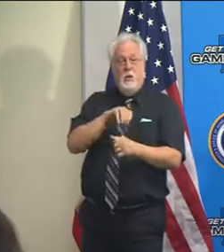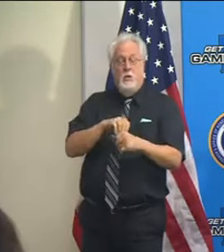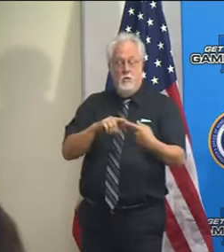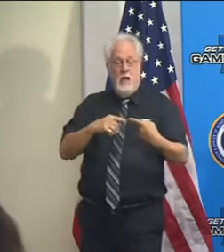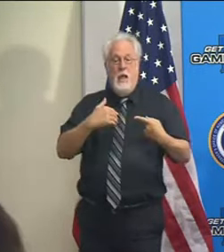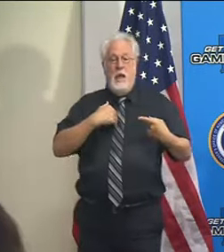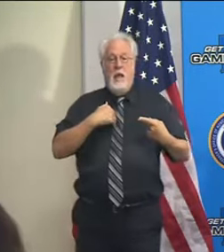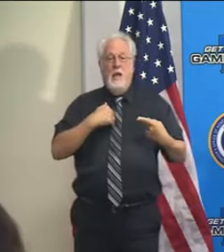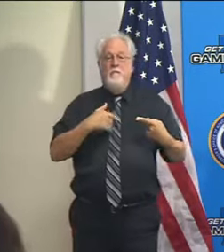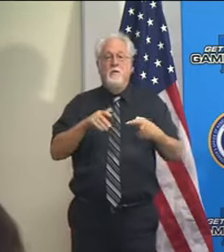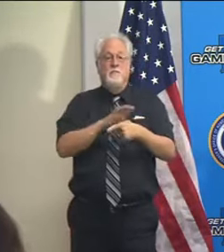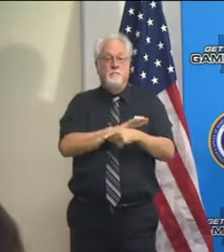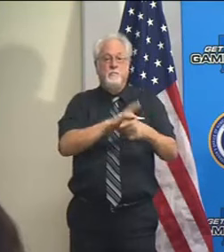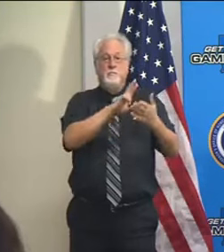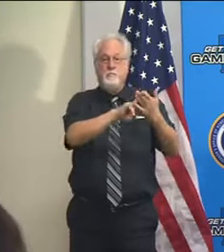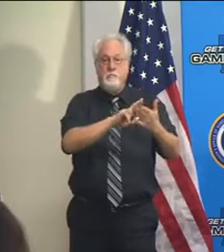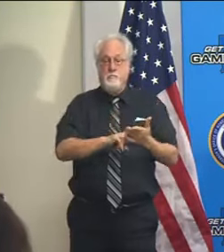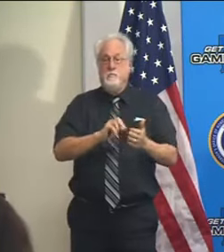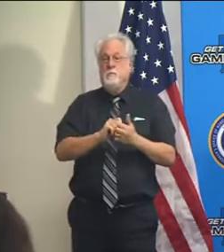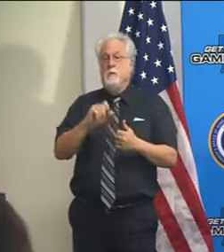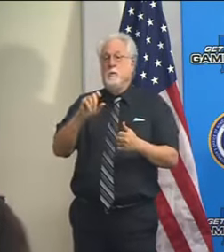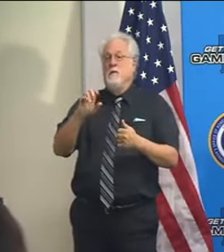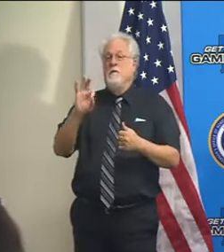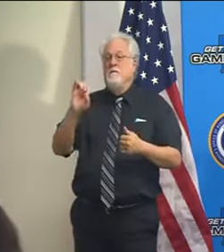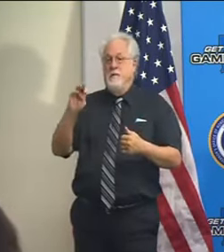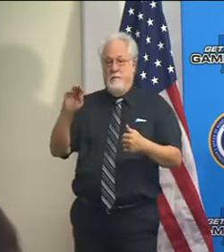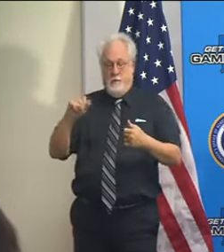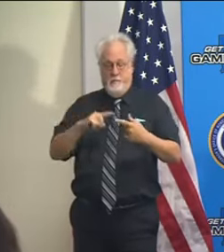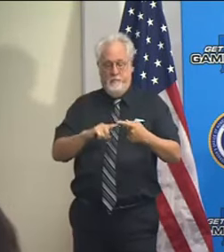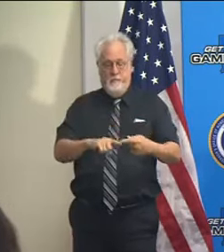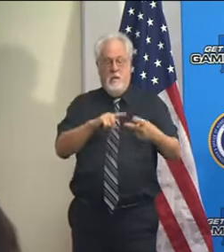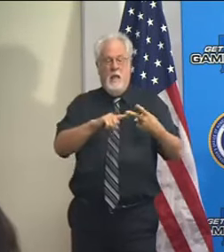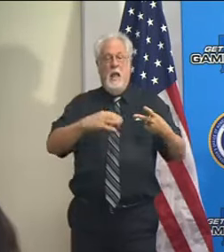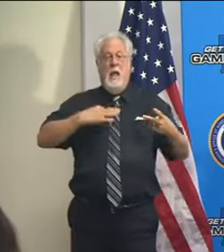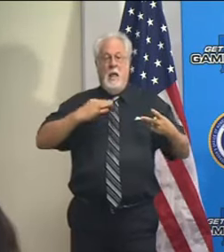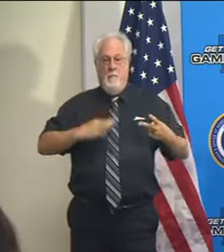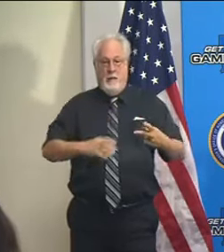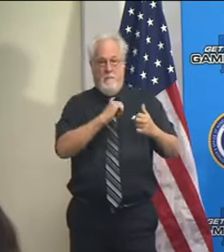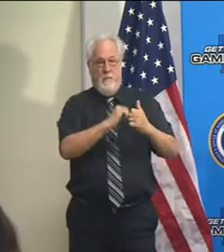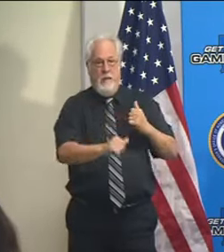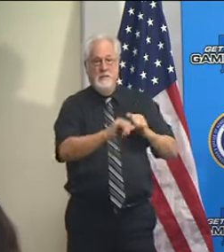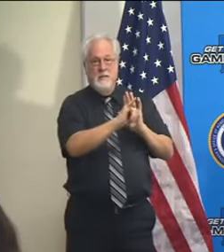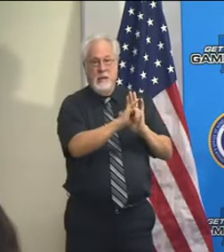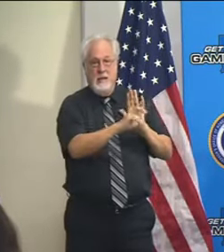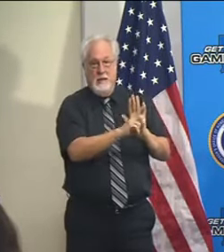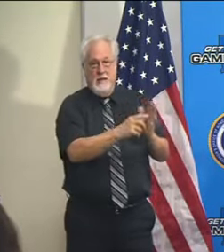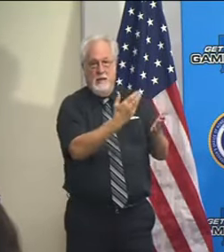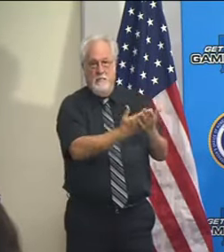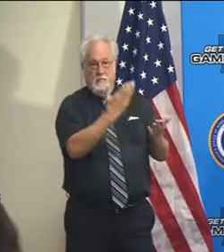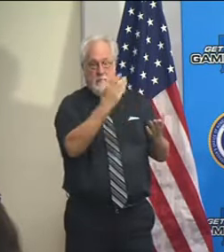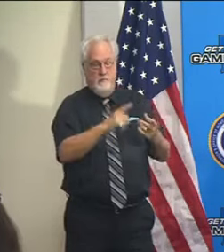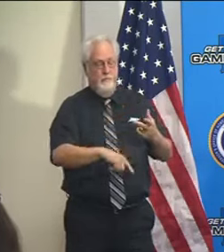have a complete registration with FEMA, the applicant passes identity verification.